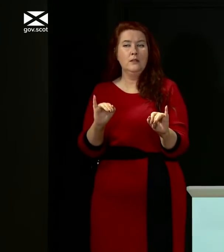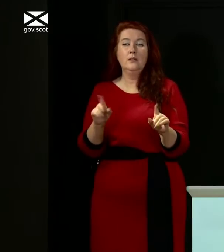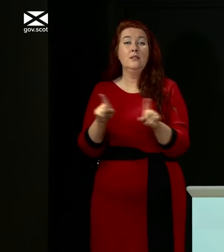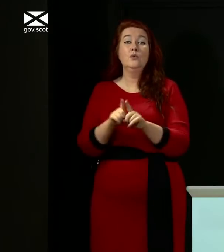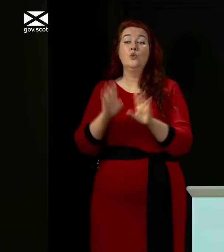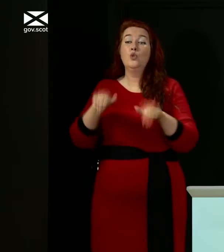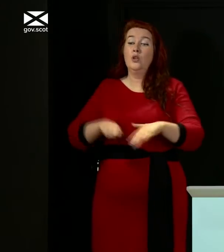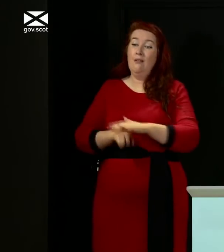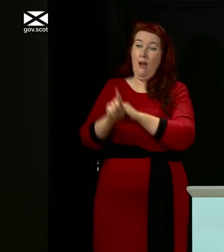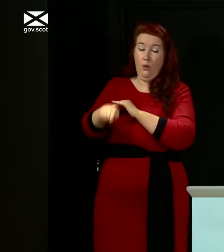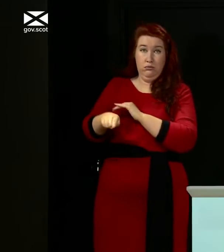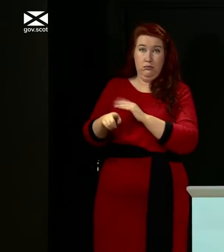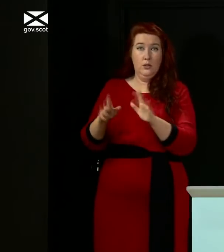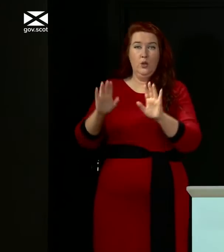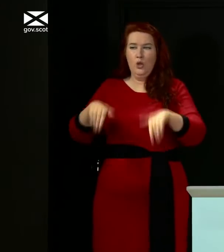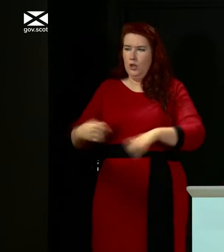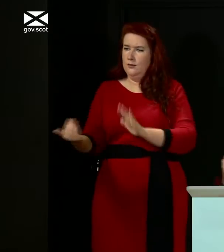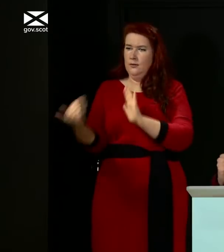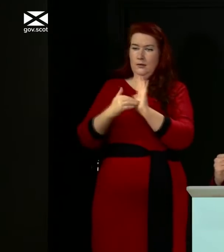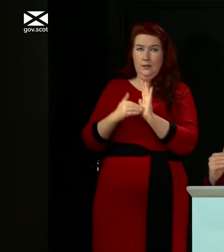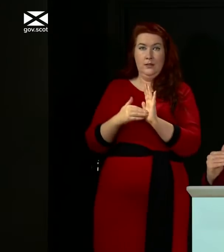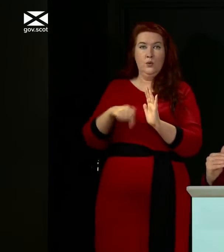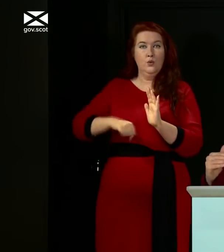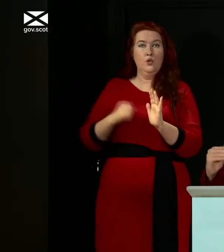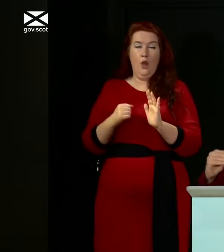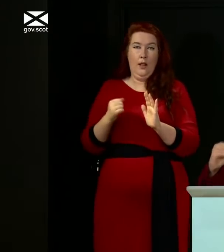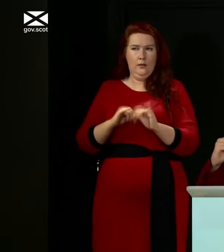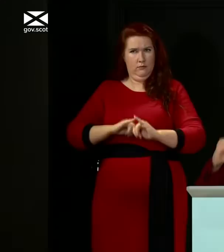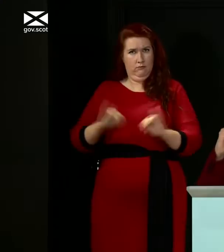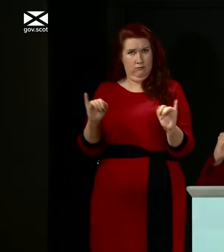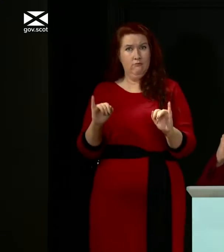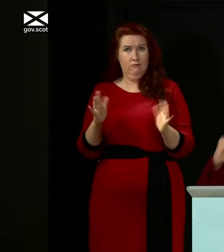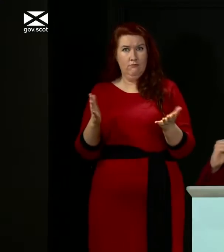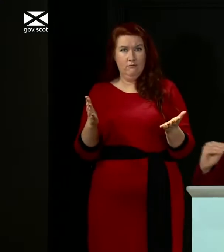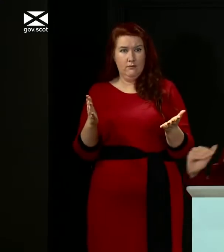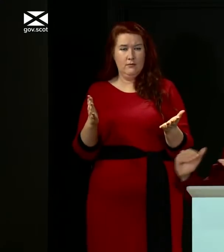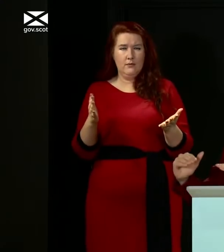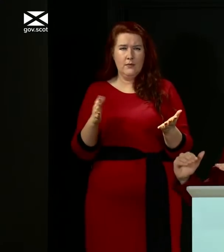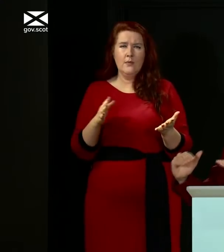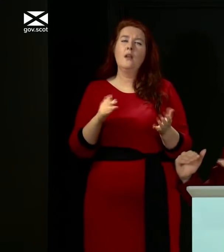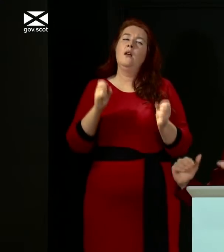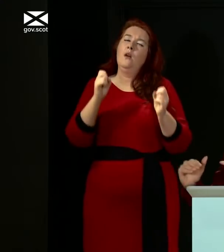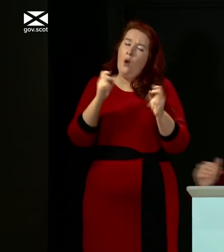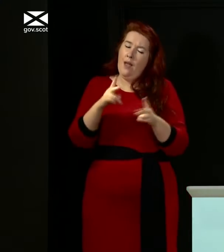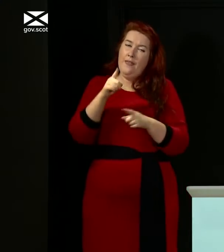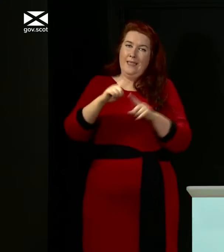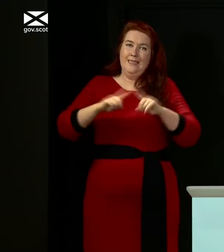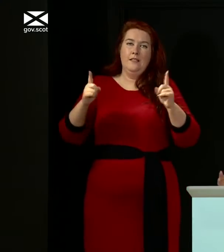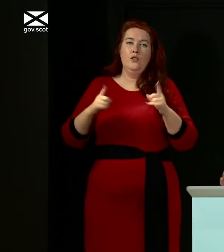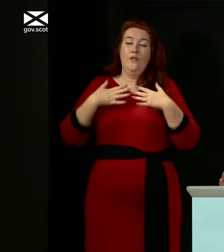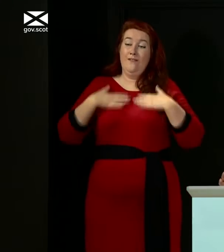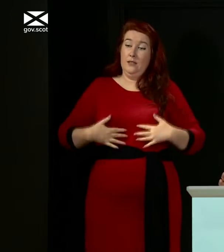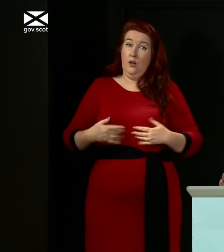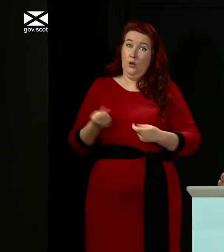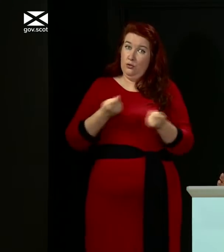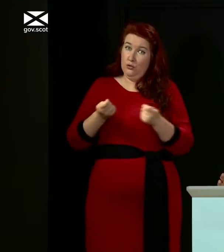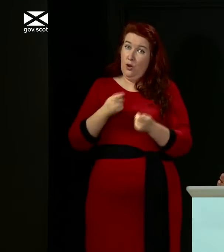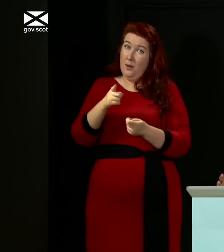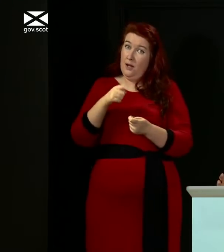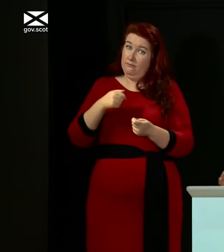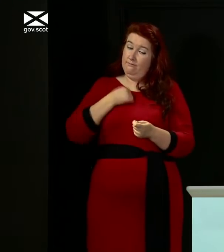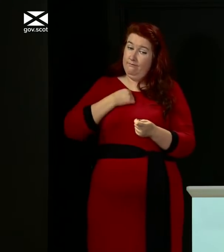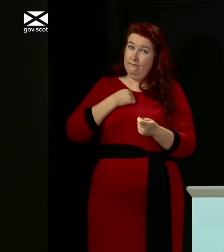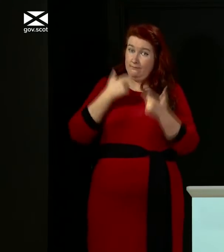into Scotland unless it is essential. Now, that's different to actual physical controls on the border, but that's the legal